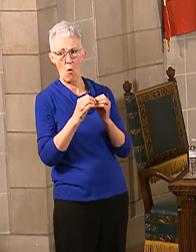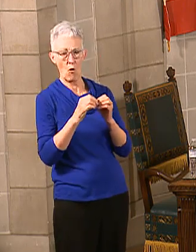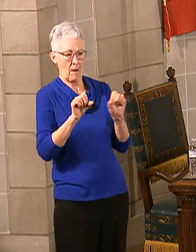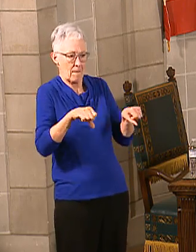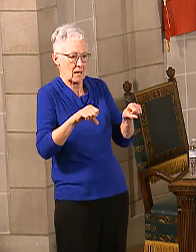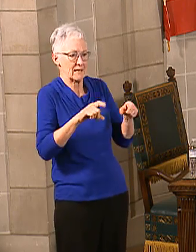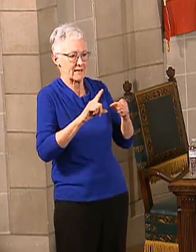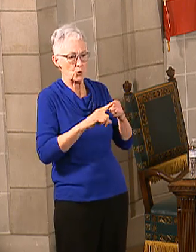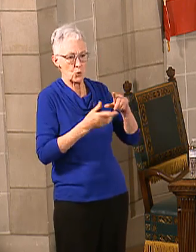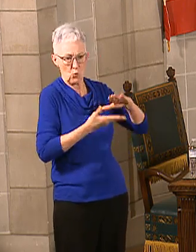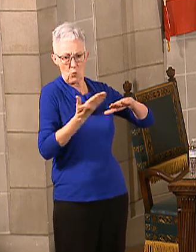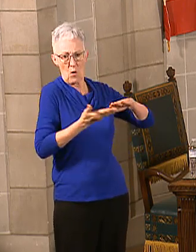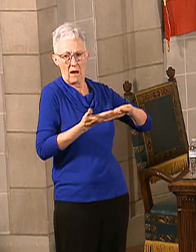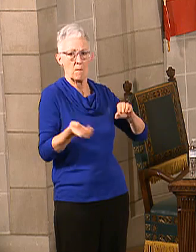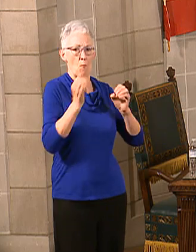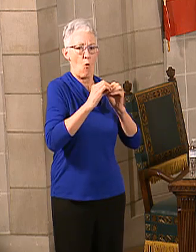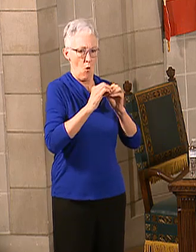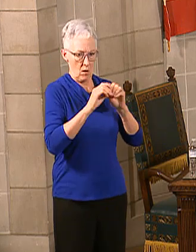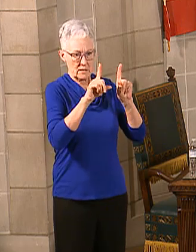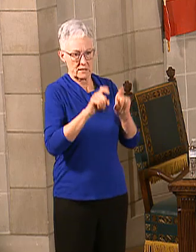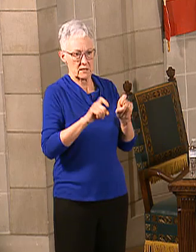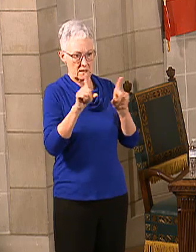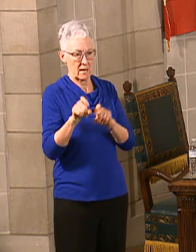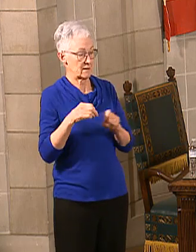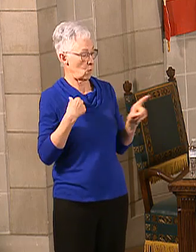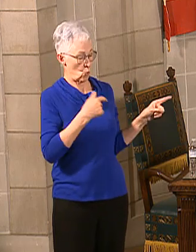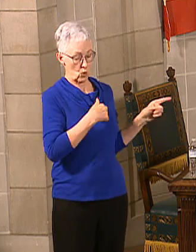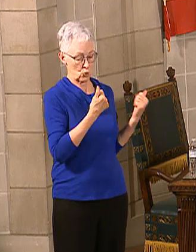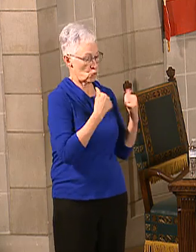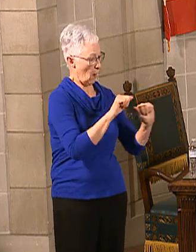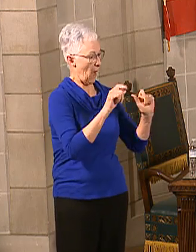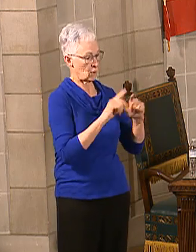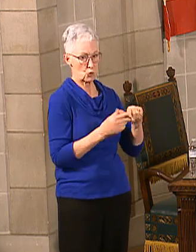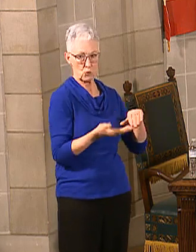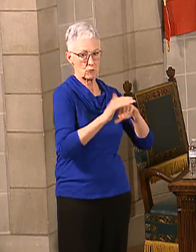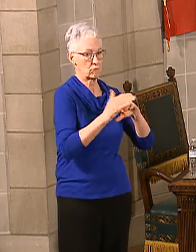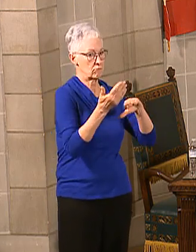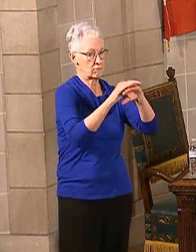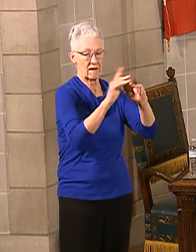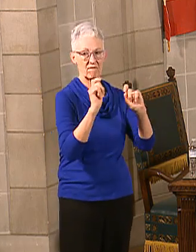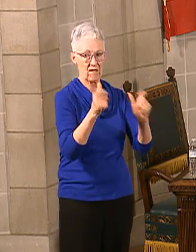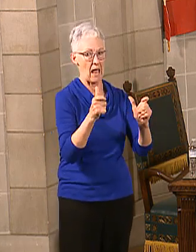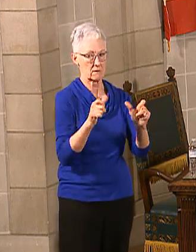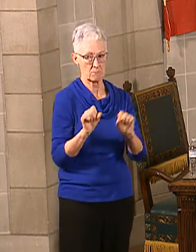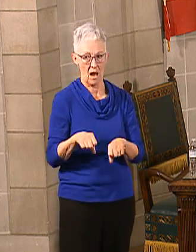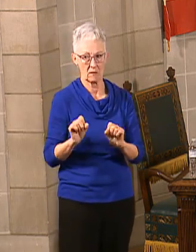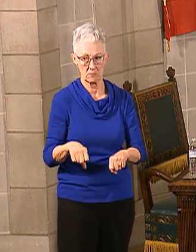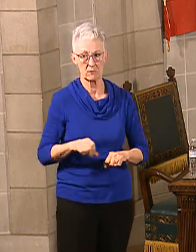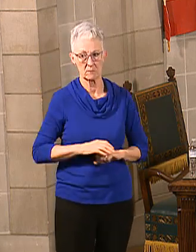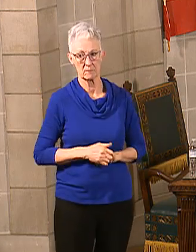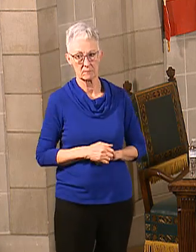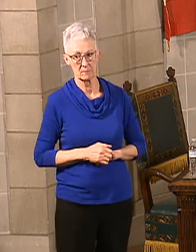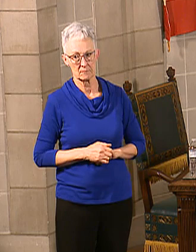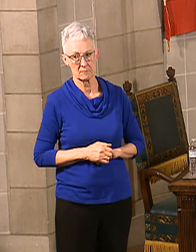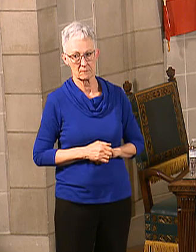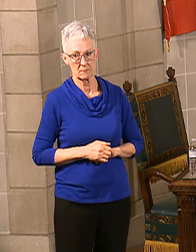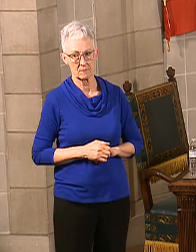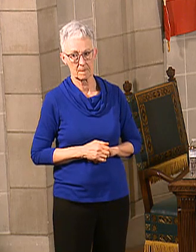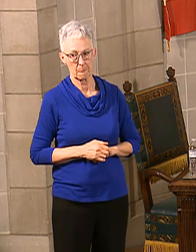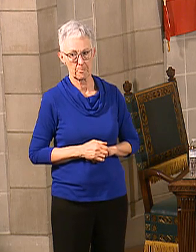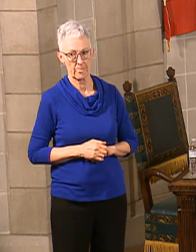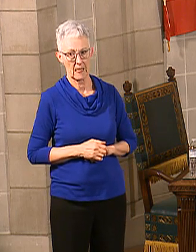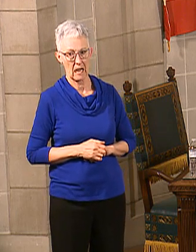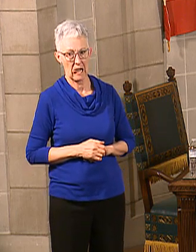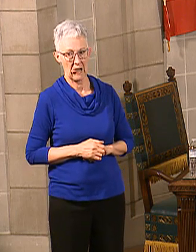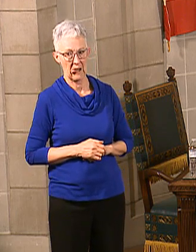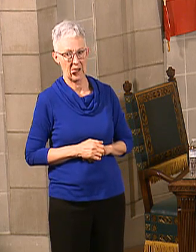to be able to expand that testing, and we will do so as we've got the capacity. Martha also has a question asking whether we're applying for any of the